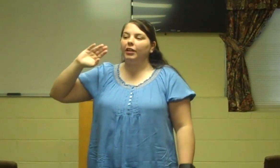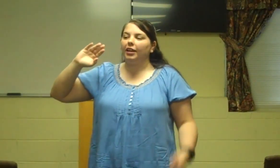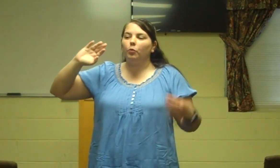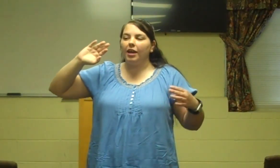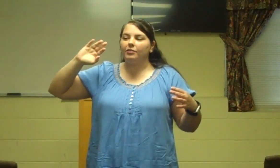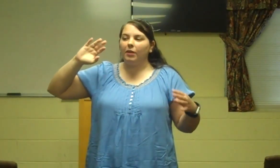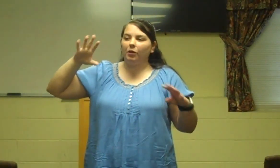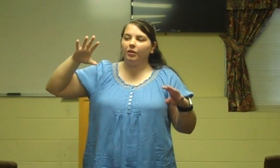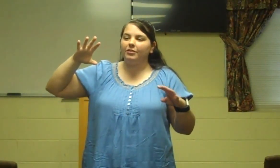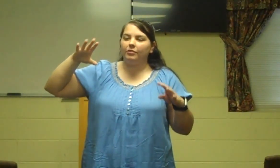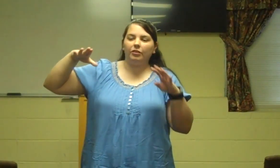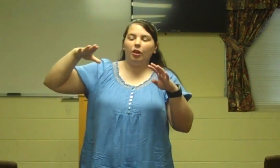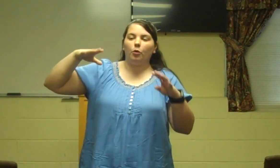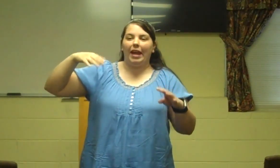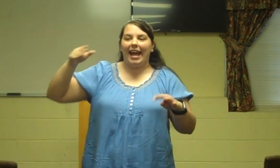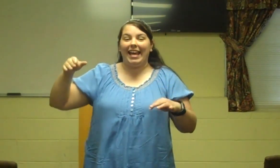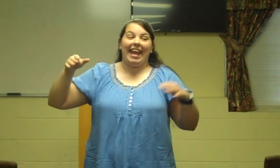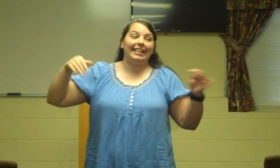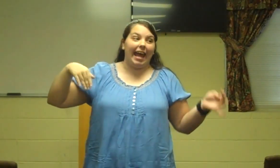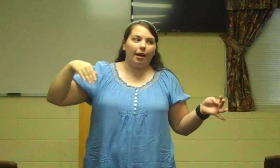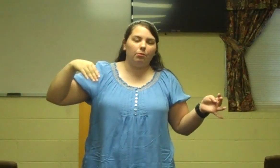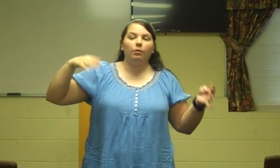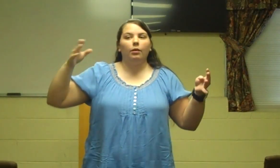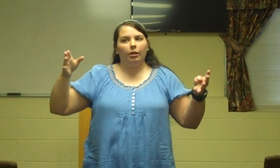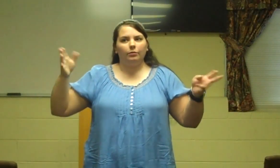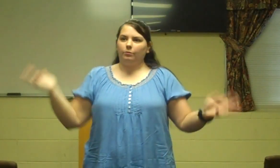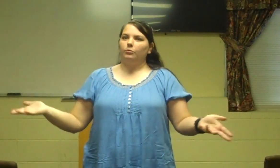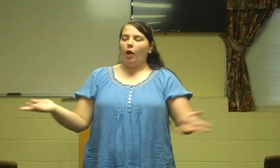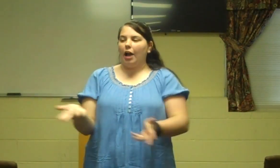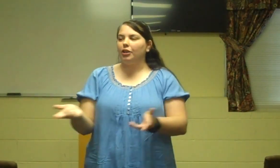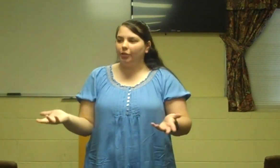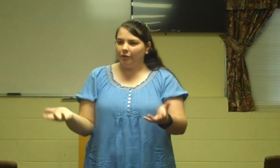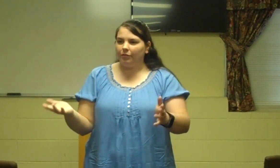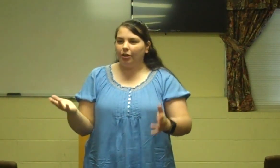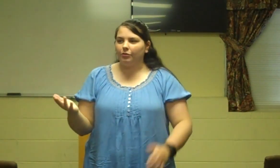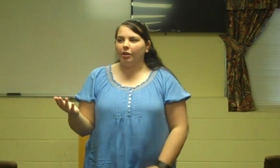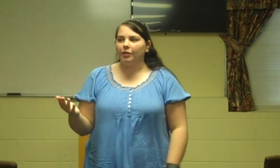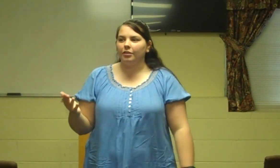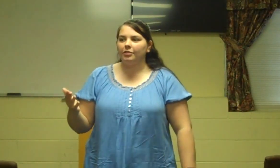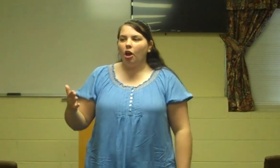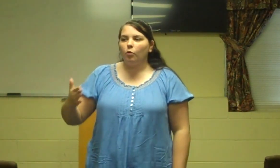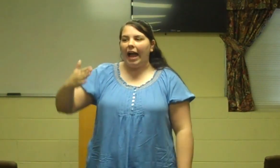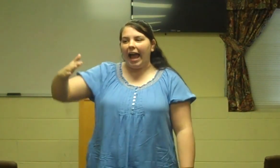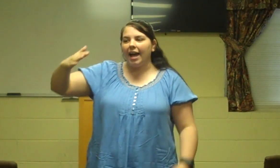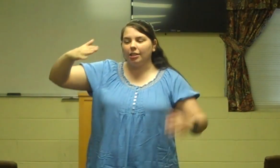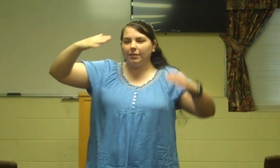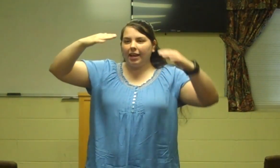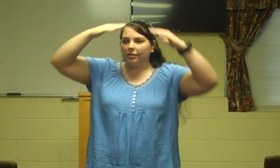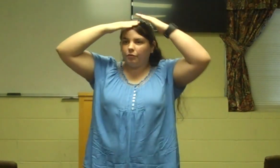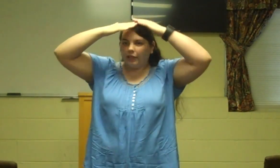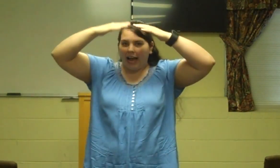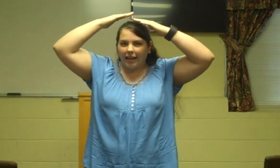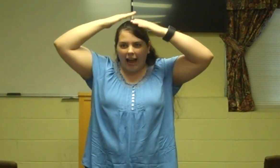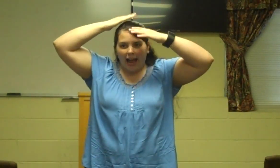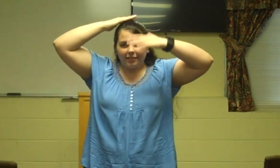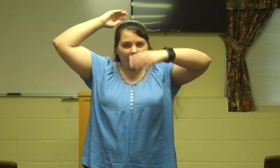like we had a spelling words, where we had hat and cap. So how you're gonna, tell the difference? Well, a hat can be like the flat hat. It